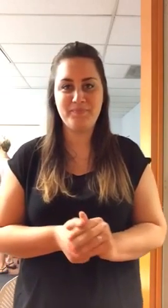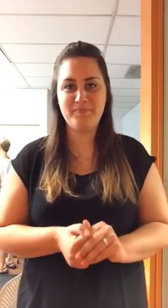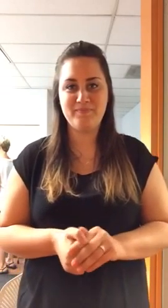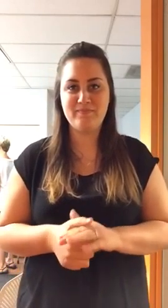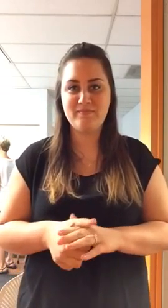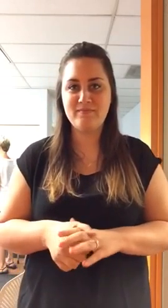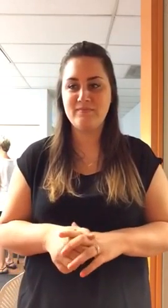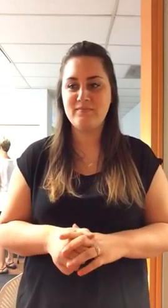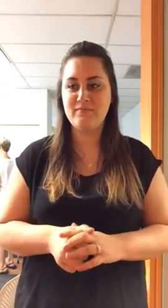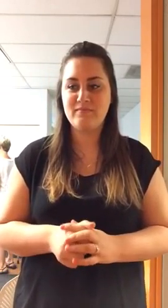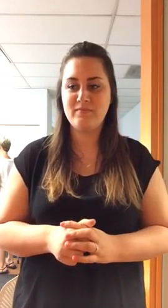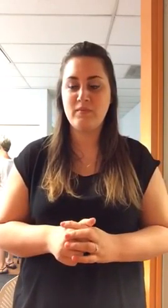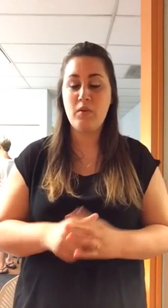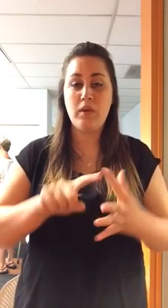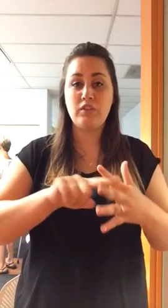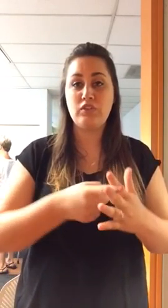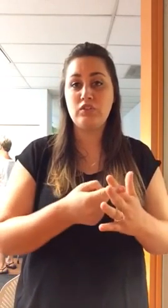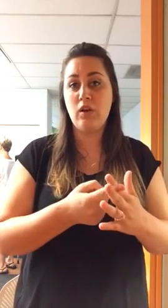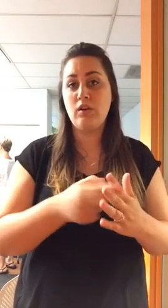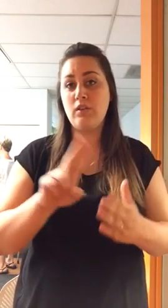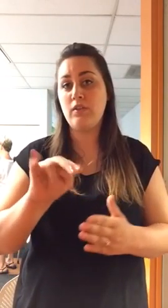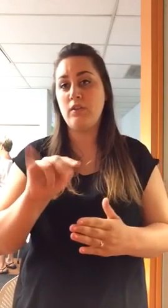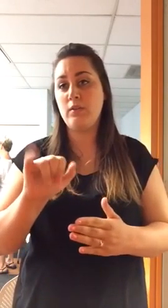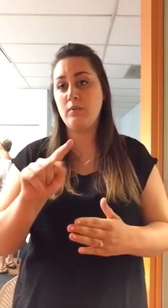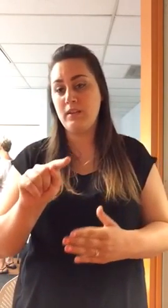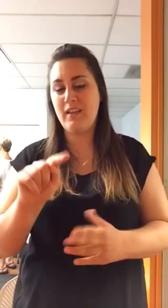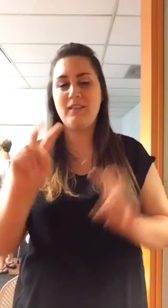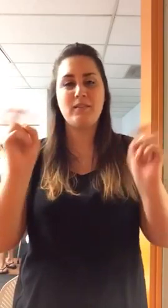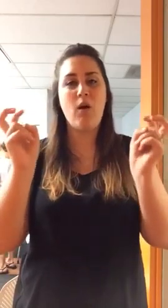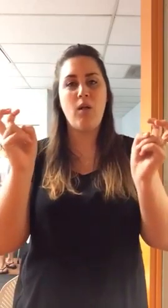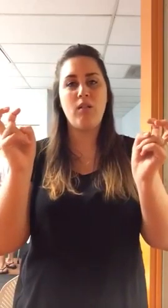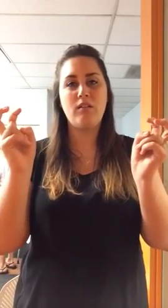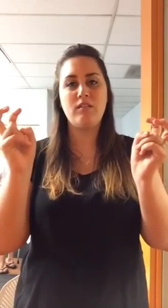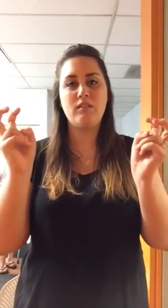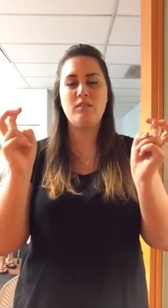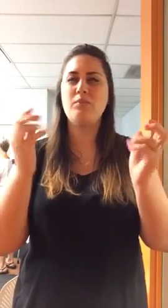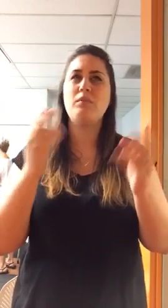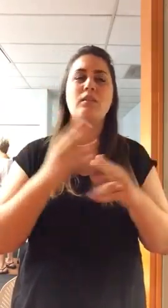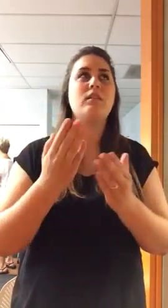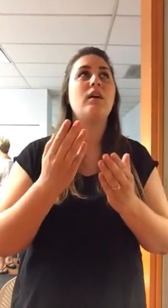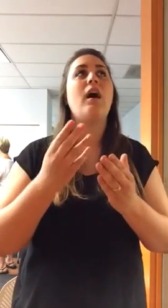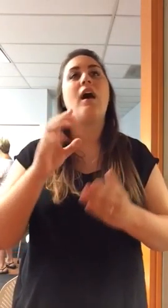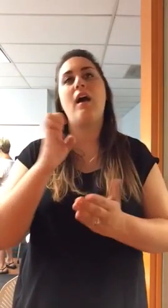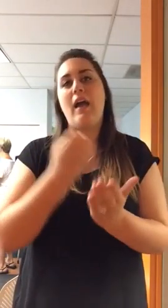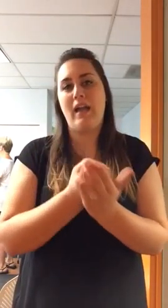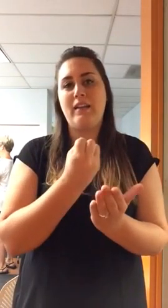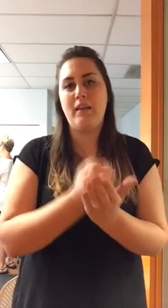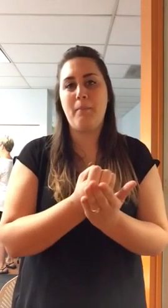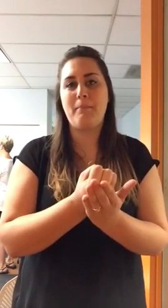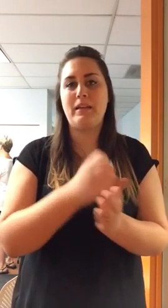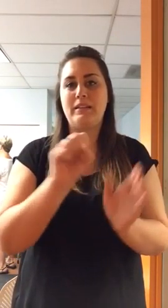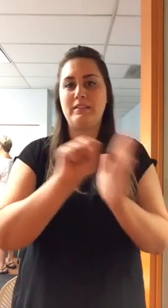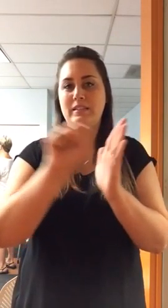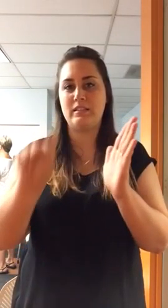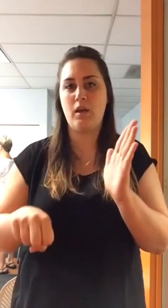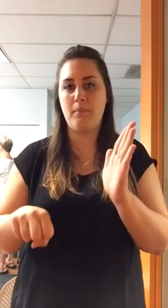We've been starting a new unit. This unit is called, what is it called? Economic systems. We're going to look at different economies around